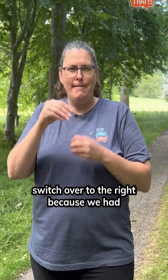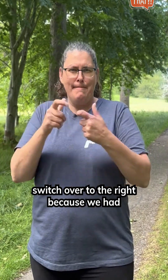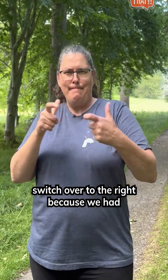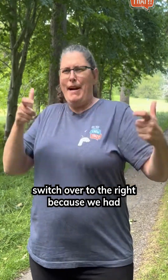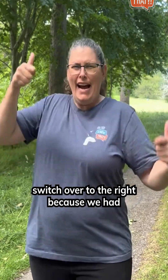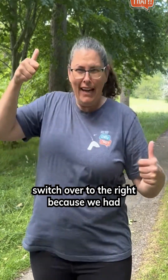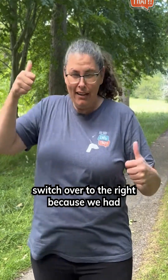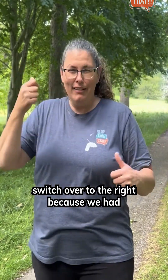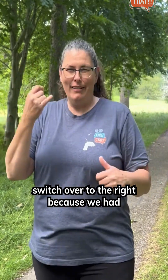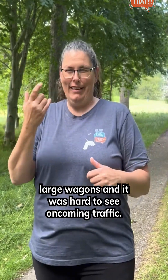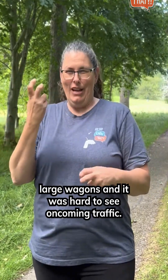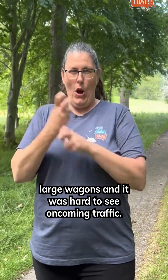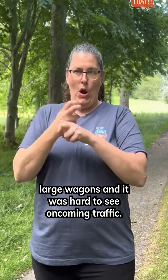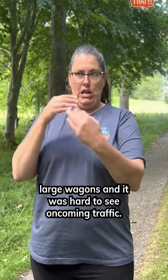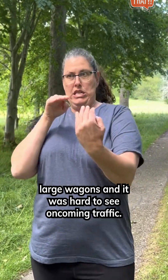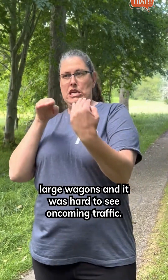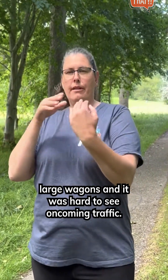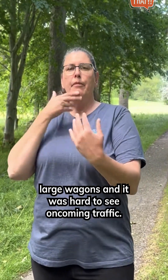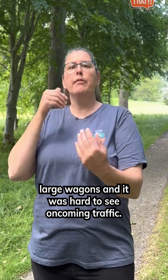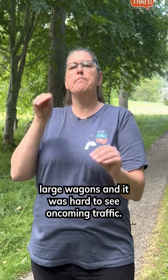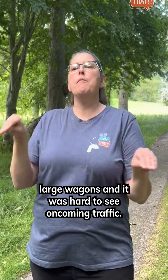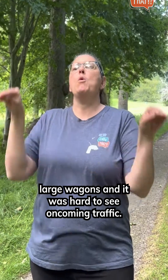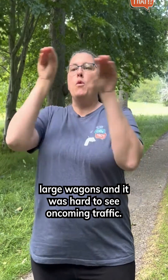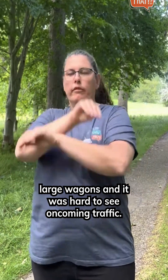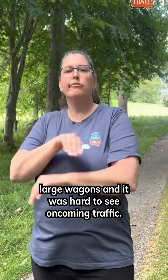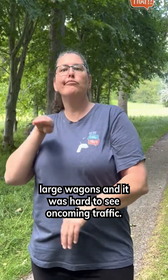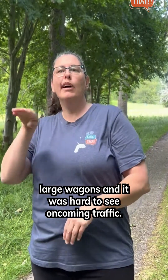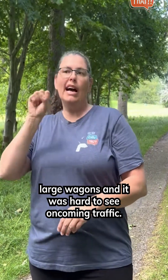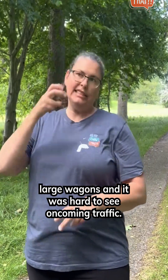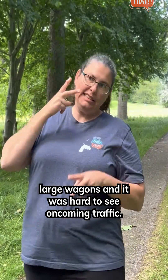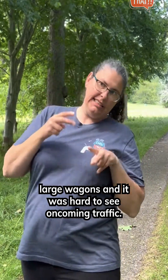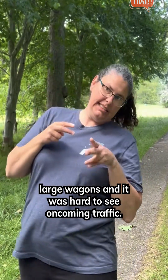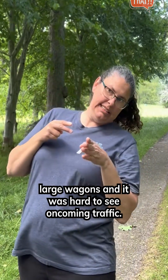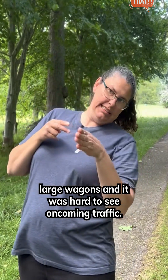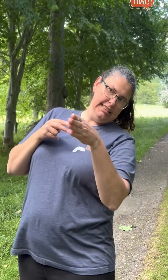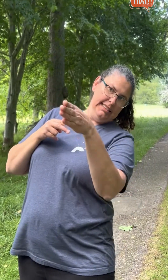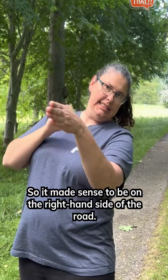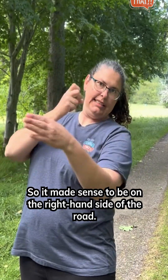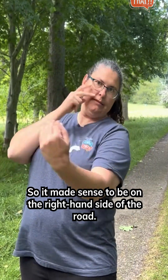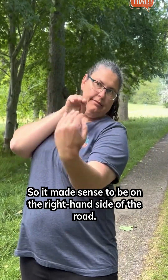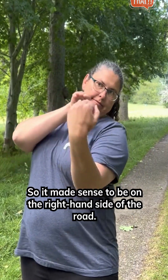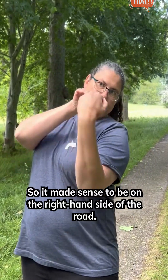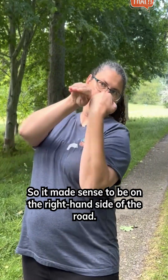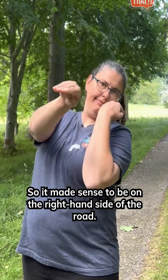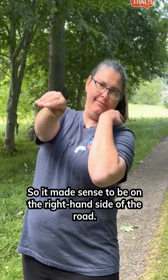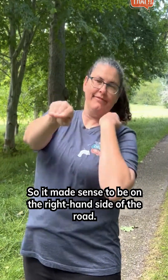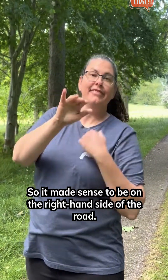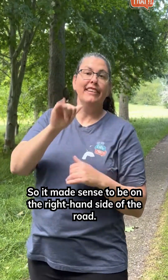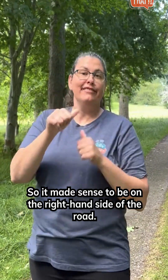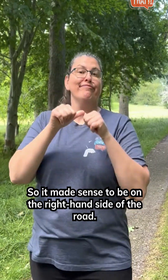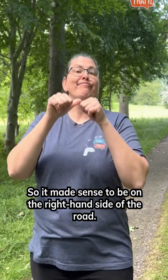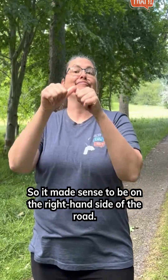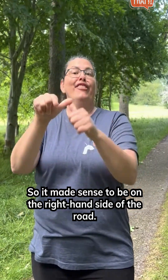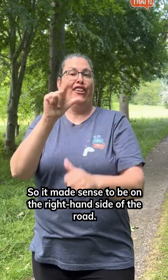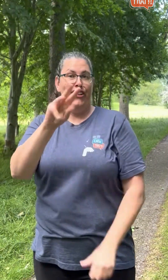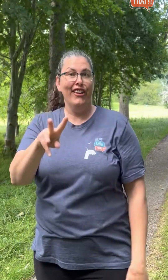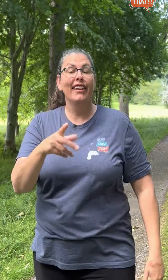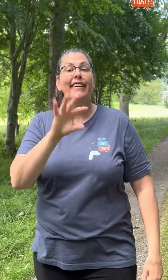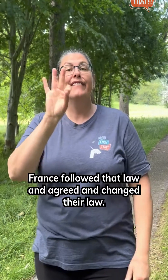right because we had large wagons and it was hard to see oncoming traffic. So it made sense to be on the right-hand side of the road.